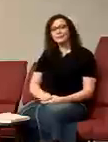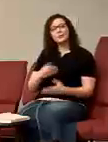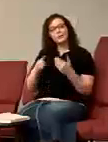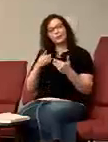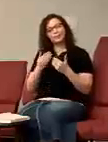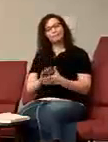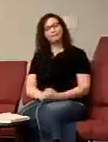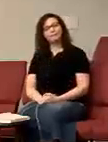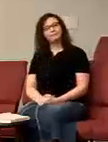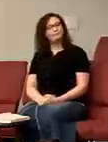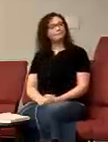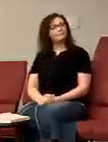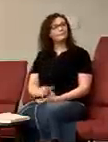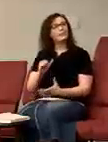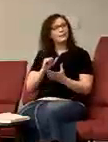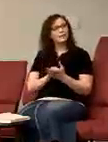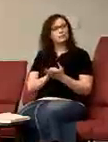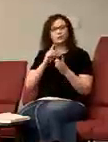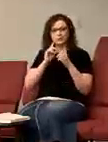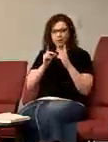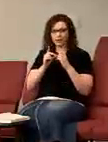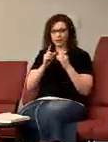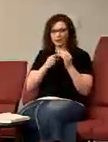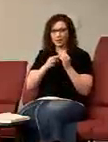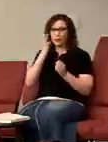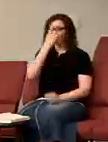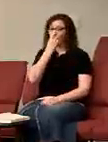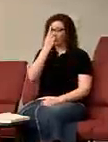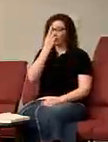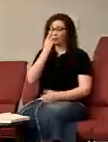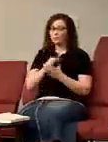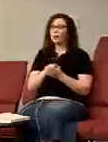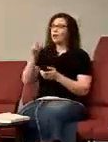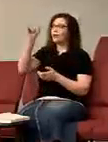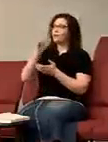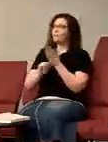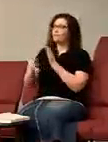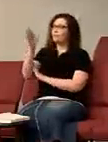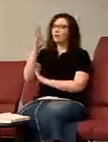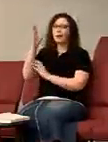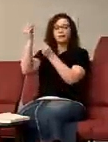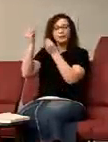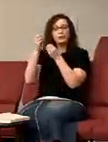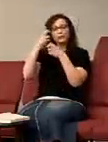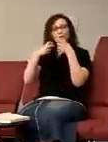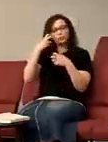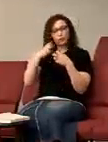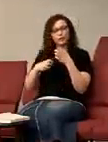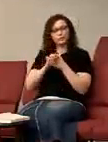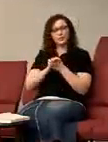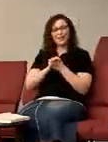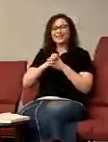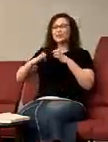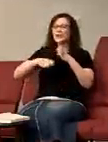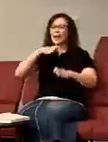anyway. So that's what it's talking about. The reason that God gives us travail or trials and struggles is to